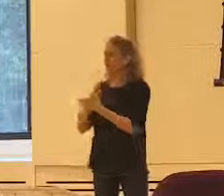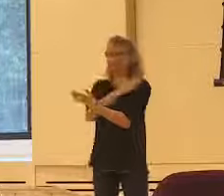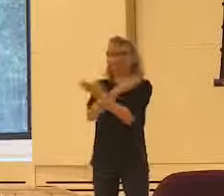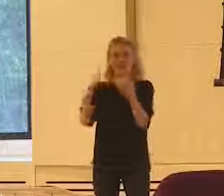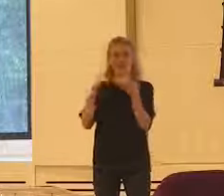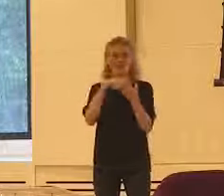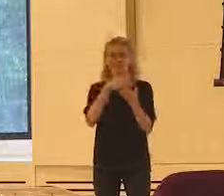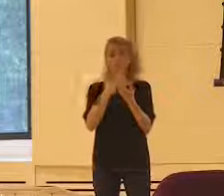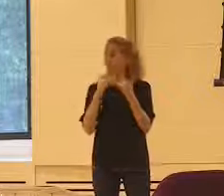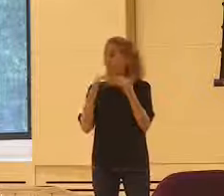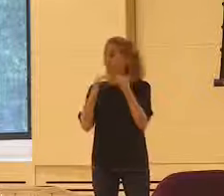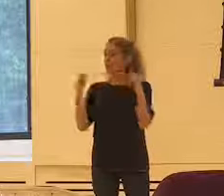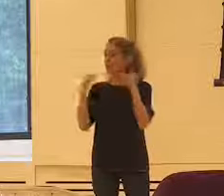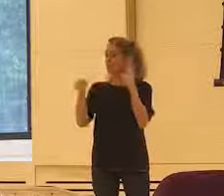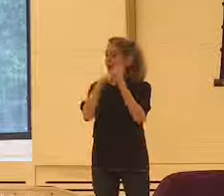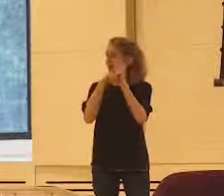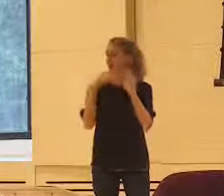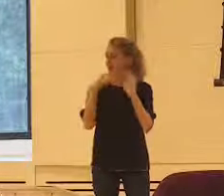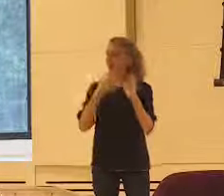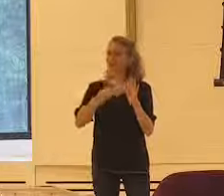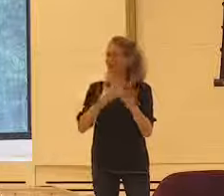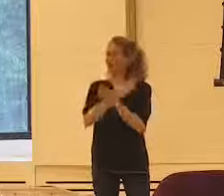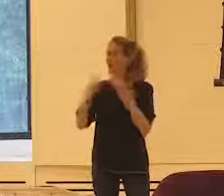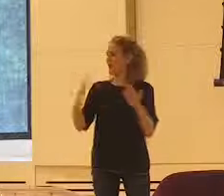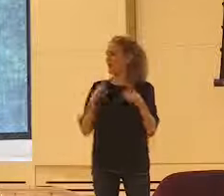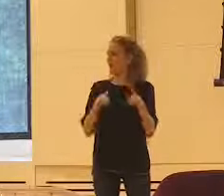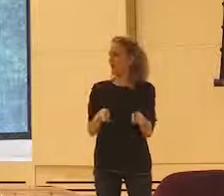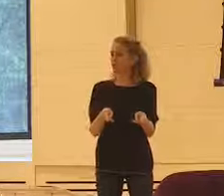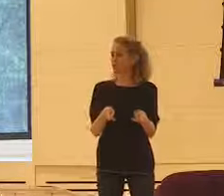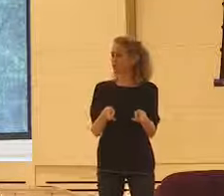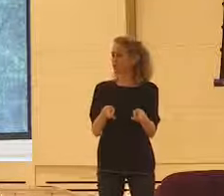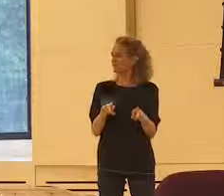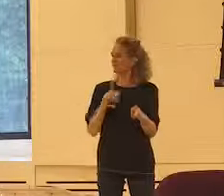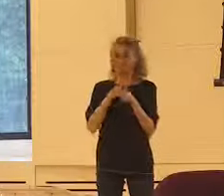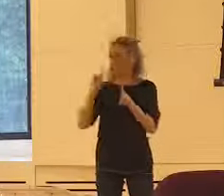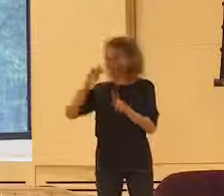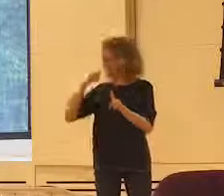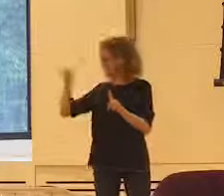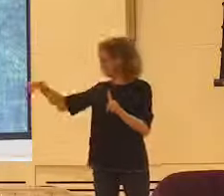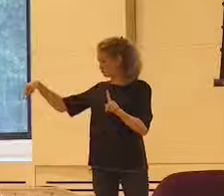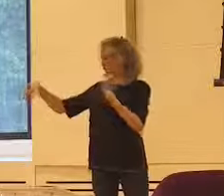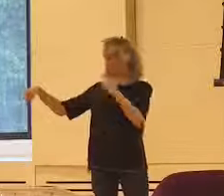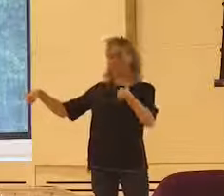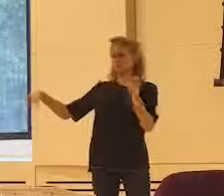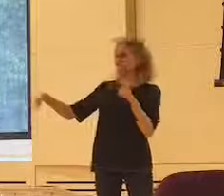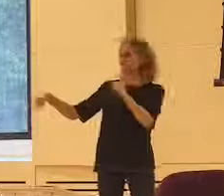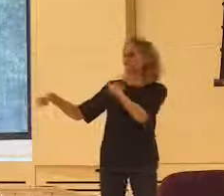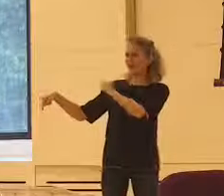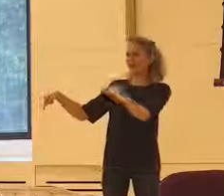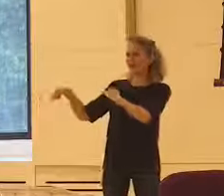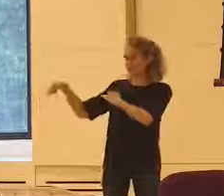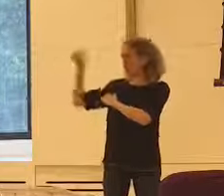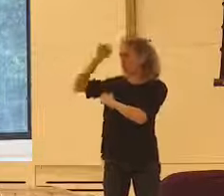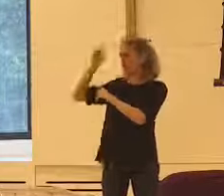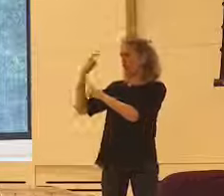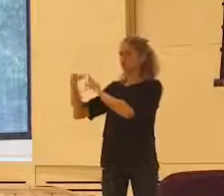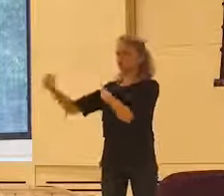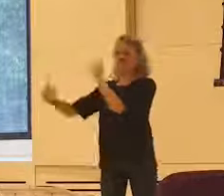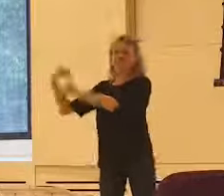many dead ends that people have to go through, which can become quite a negative experience before you find the right path. And I know